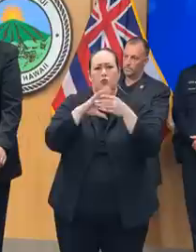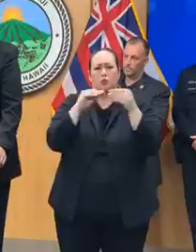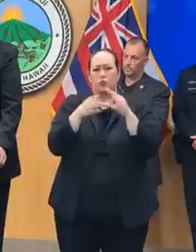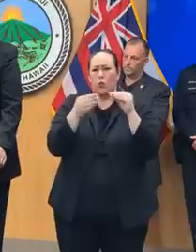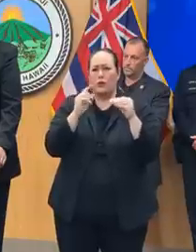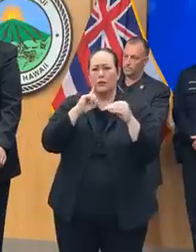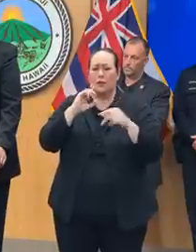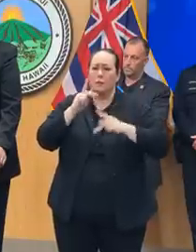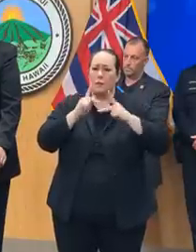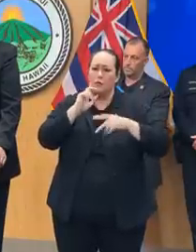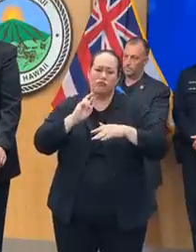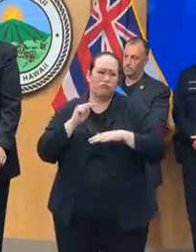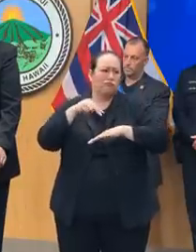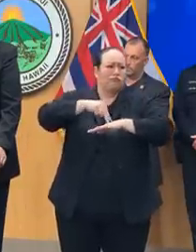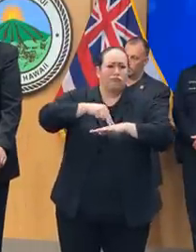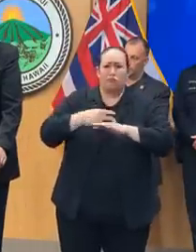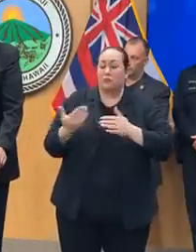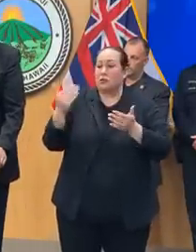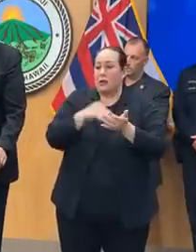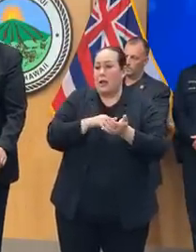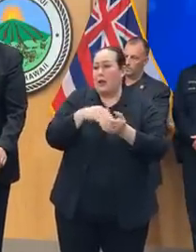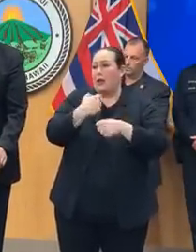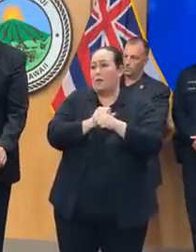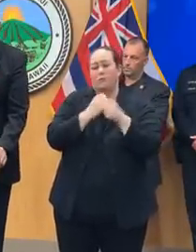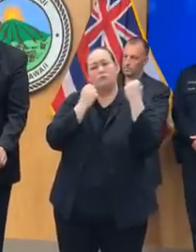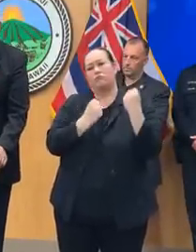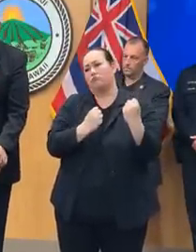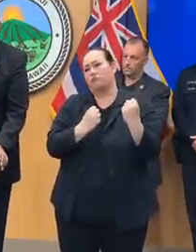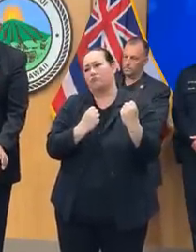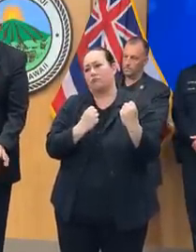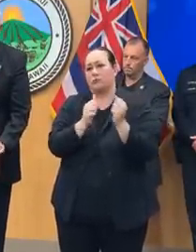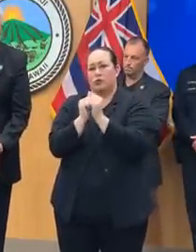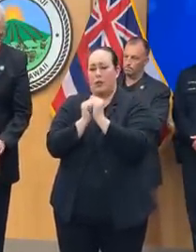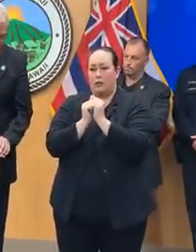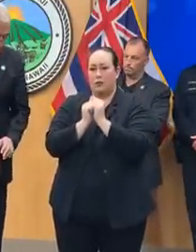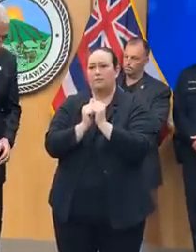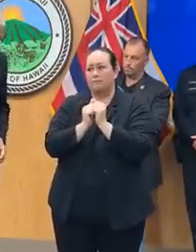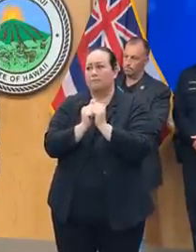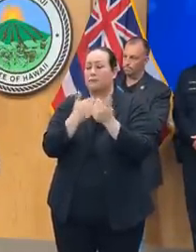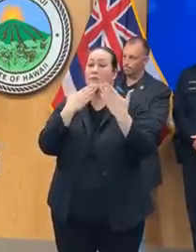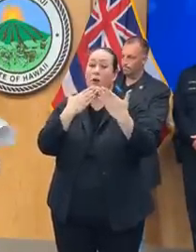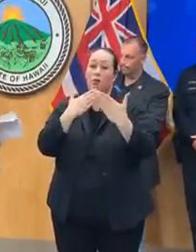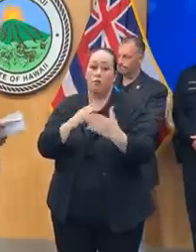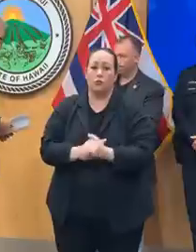resilience and things that make us stronger together. Mahalo.